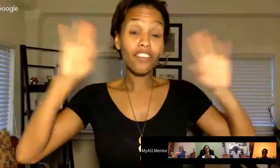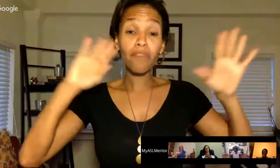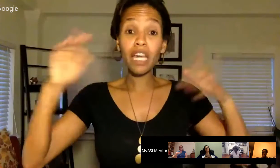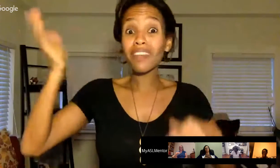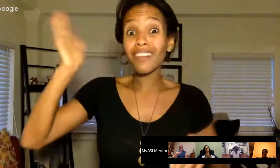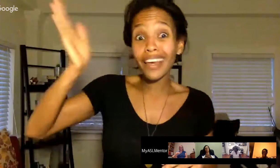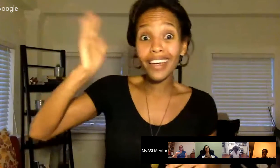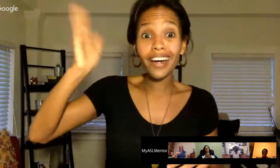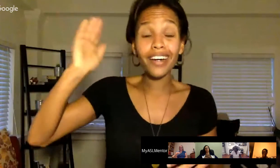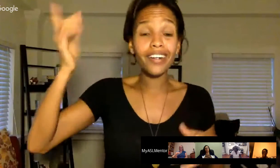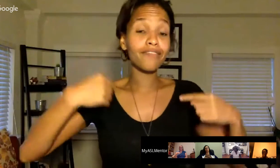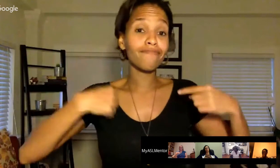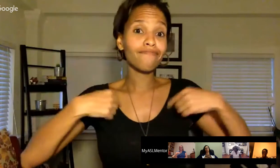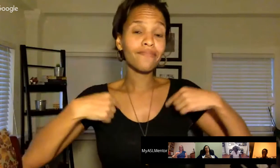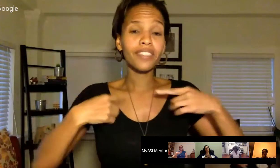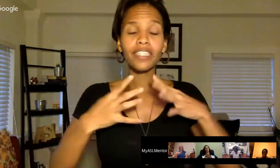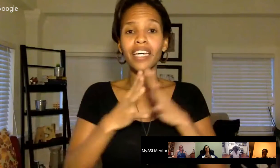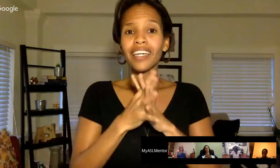even maybe like